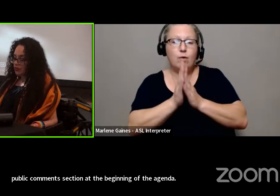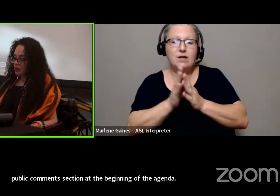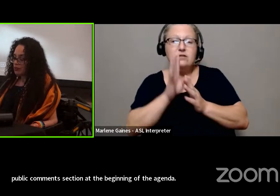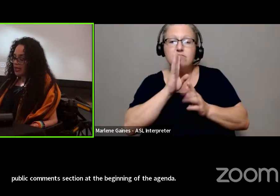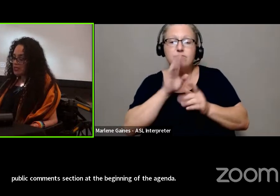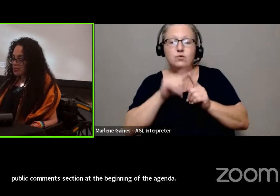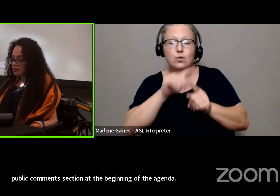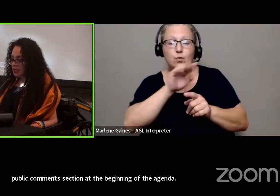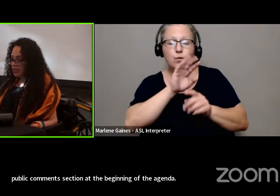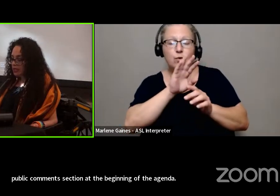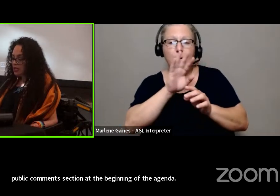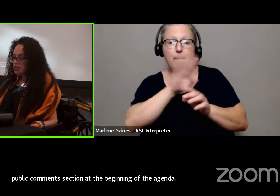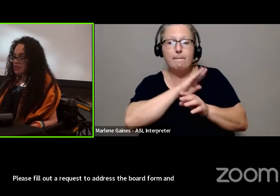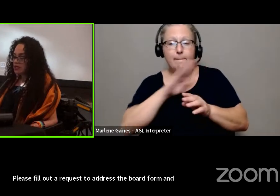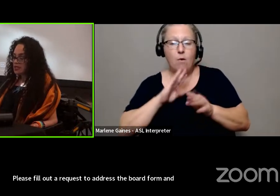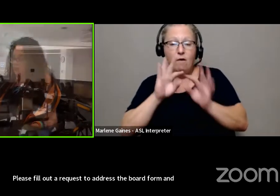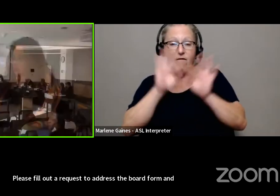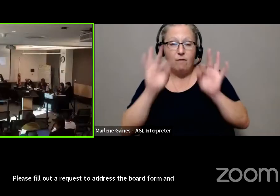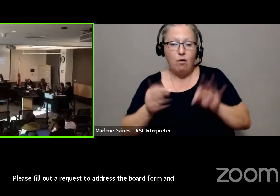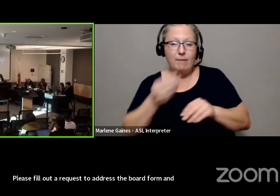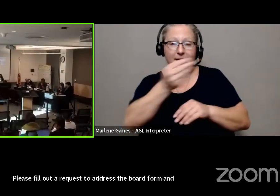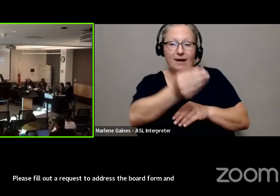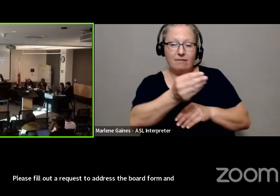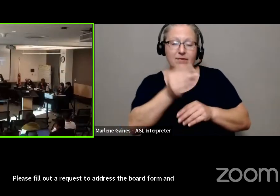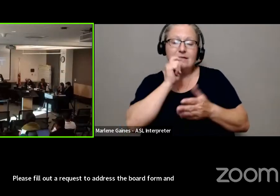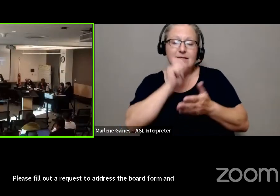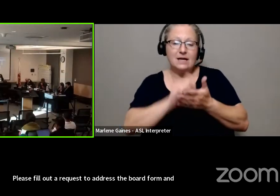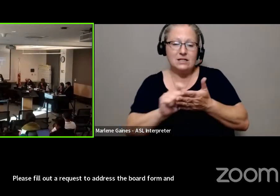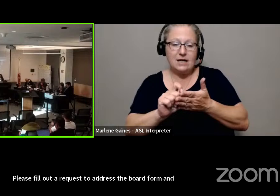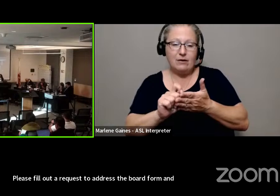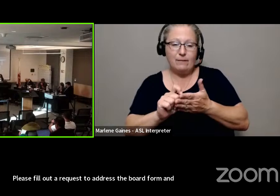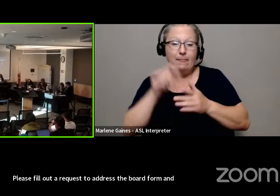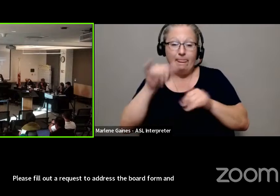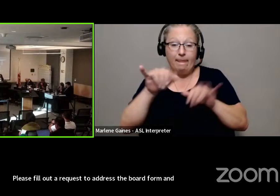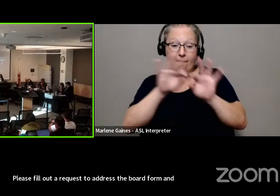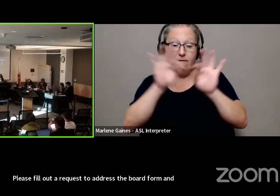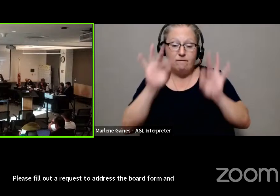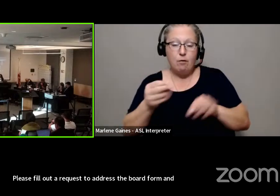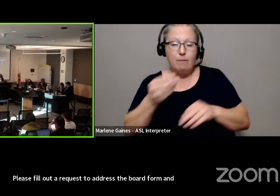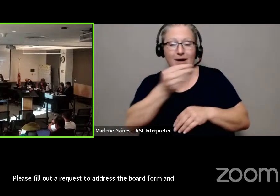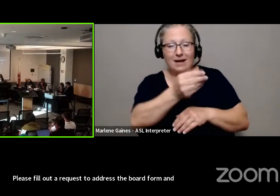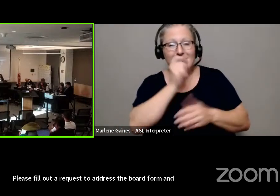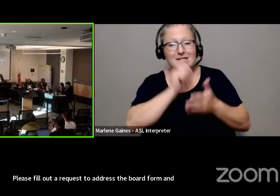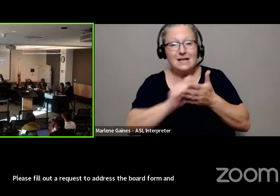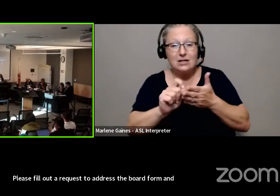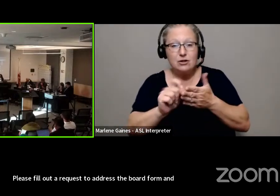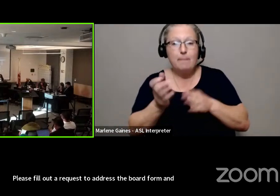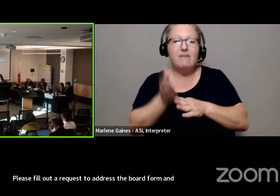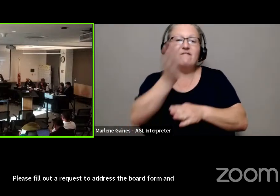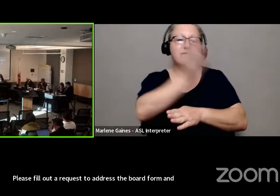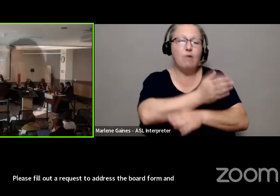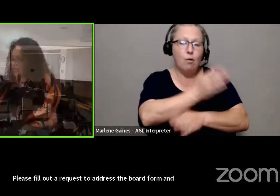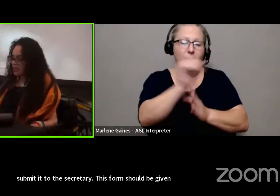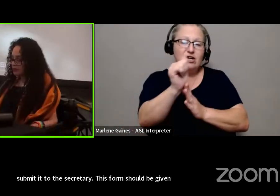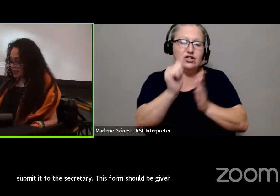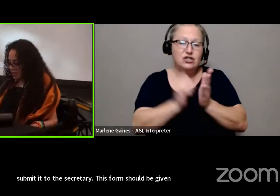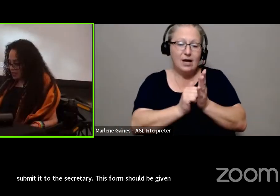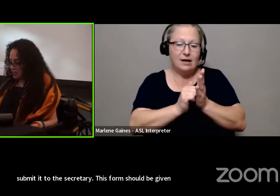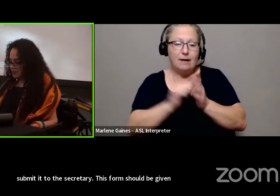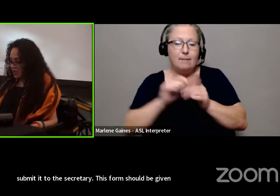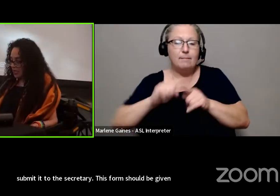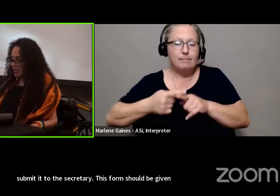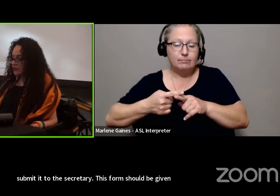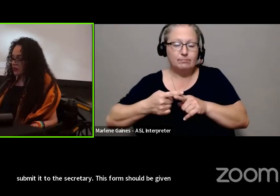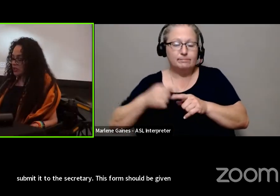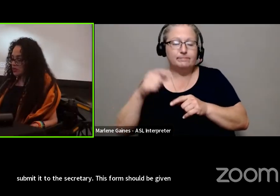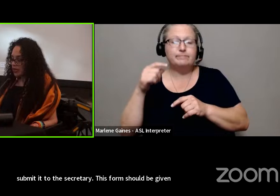the board form and submit it to the secretary. This form should be given to the secretary before the agenda item